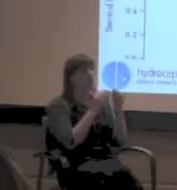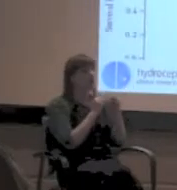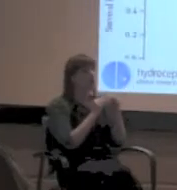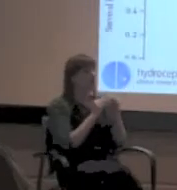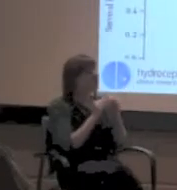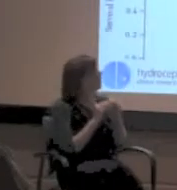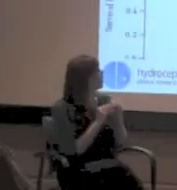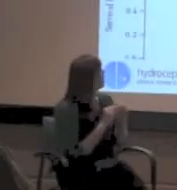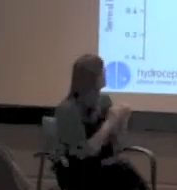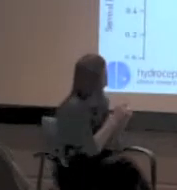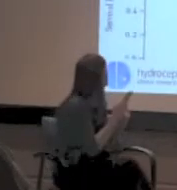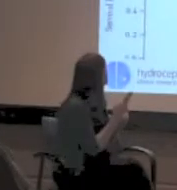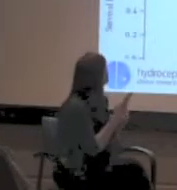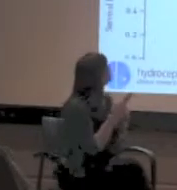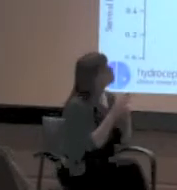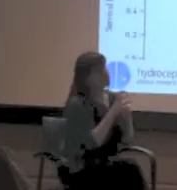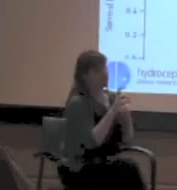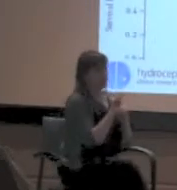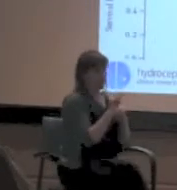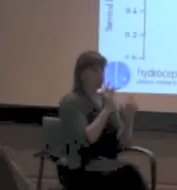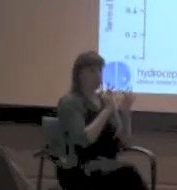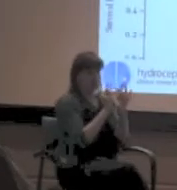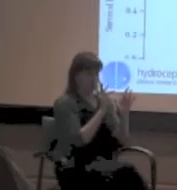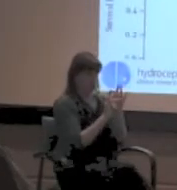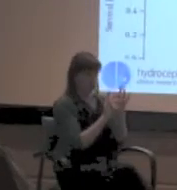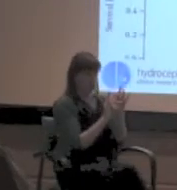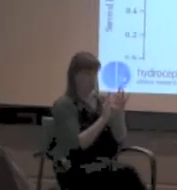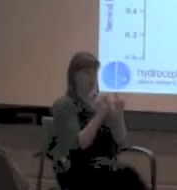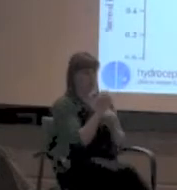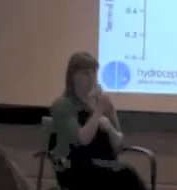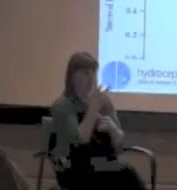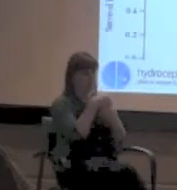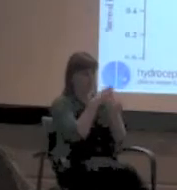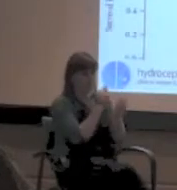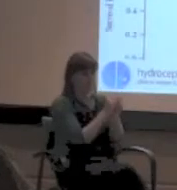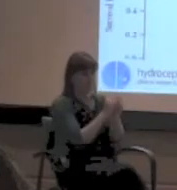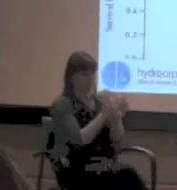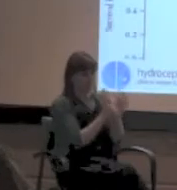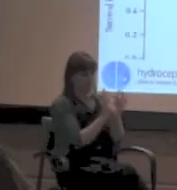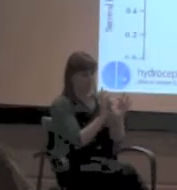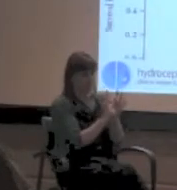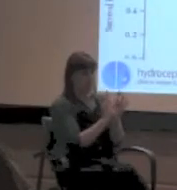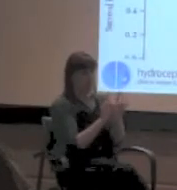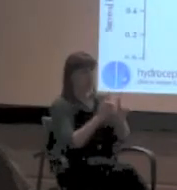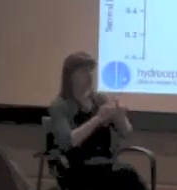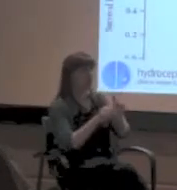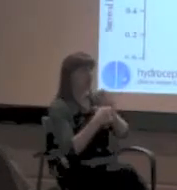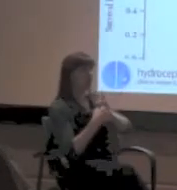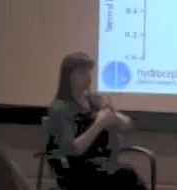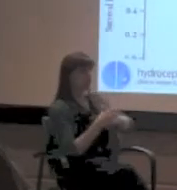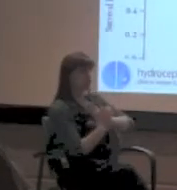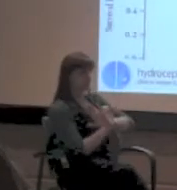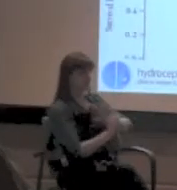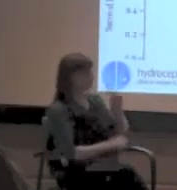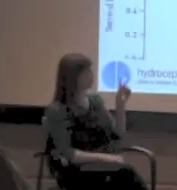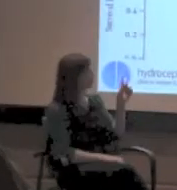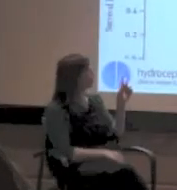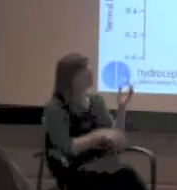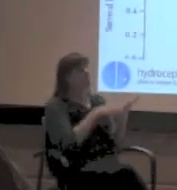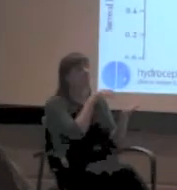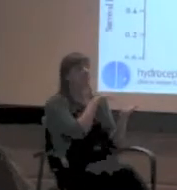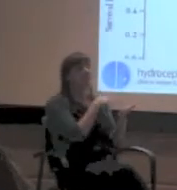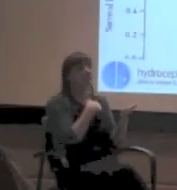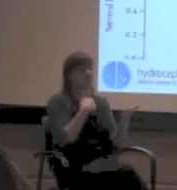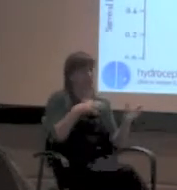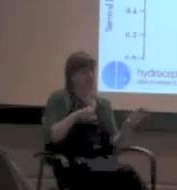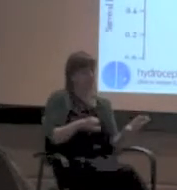HCRN, the Hydrocephalus Research Network, and spina bifida is a huge part of that network. But this also demonstrates, so this is a study which I